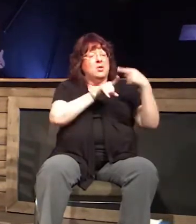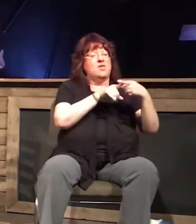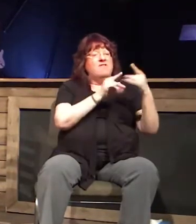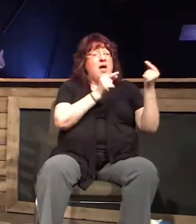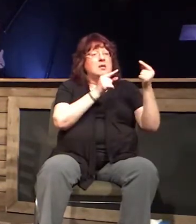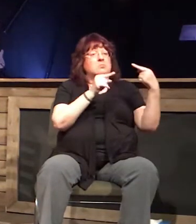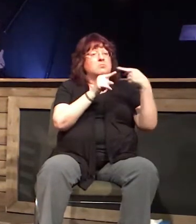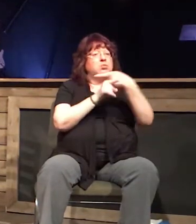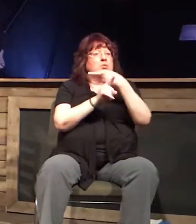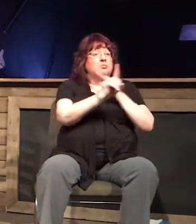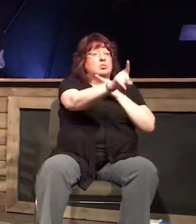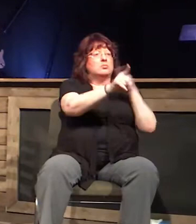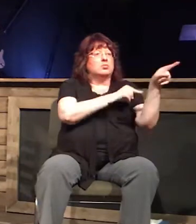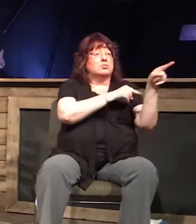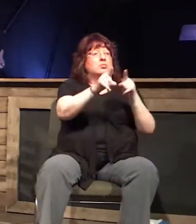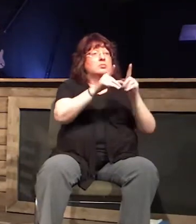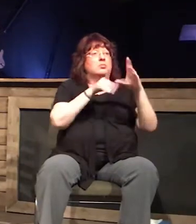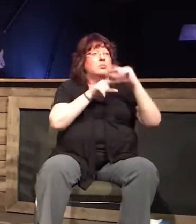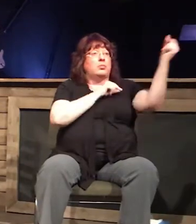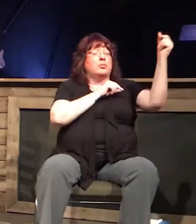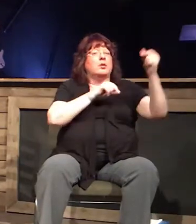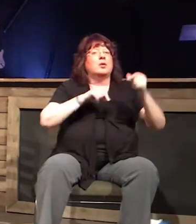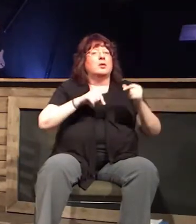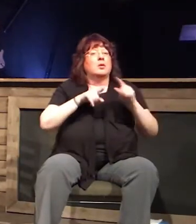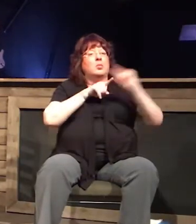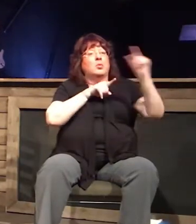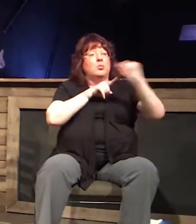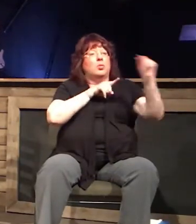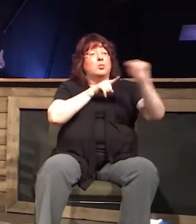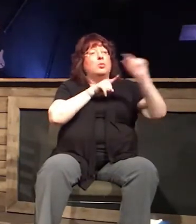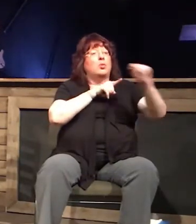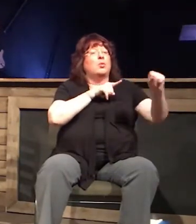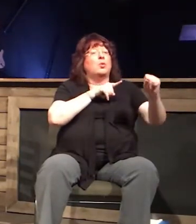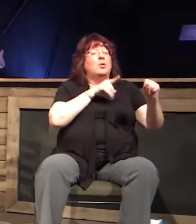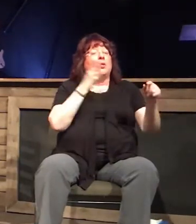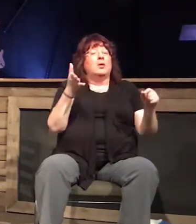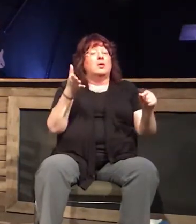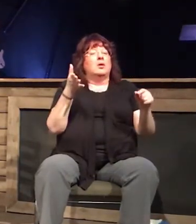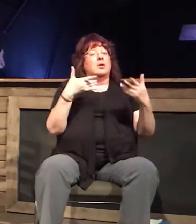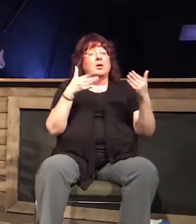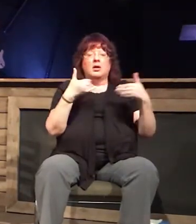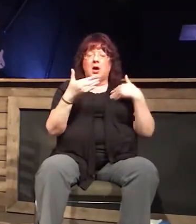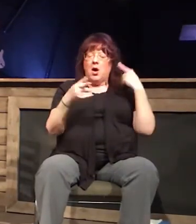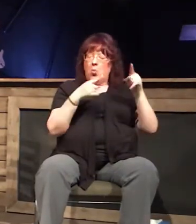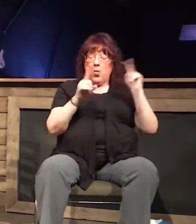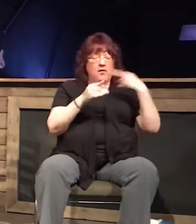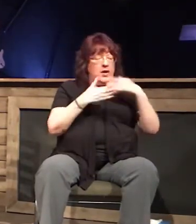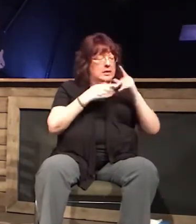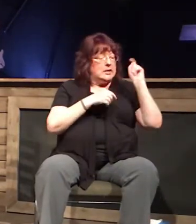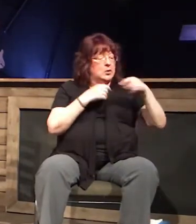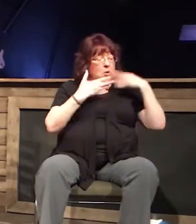Intersections are fast, like changes, phew, we're through. Phew, phew, phew. It's just, get me where I need to